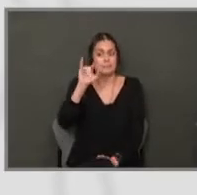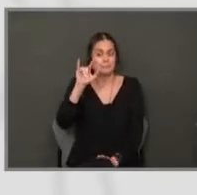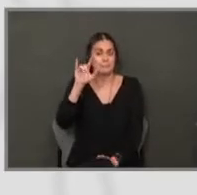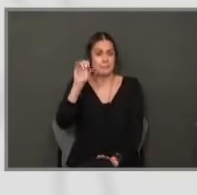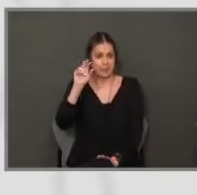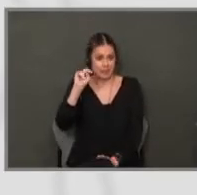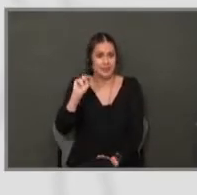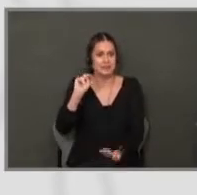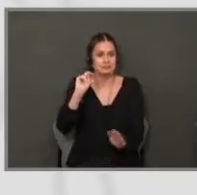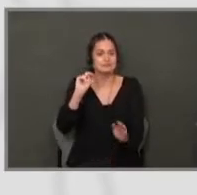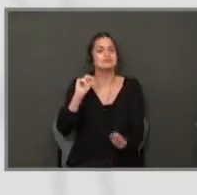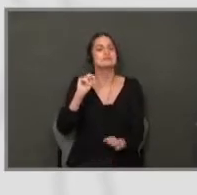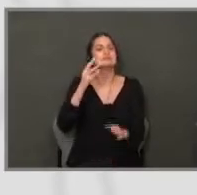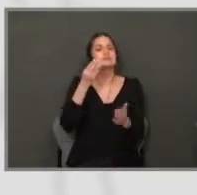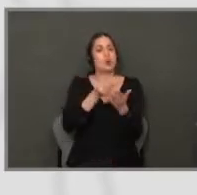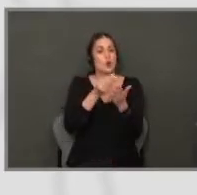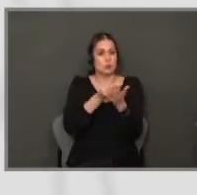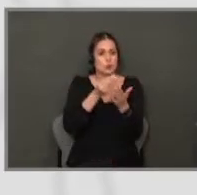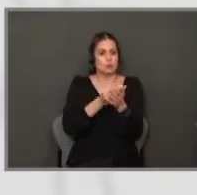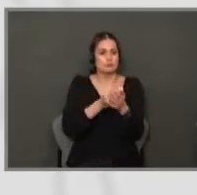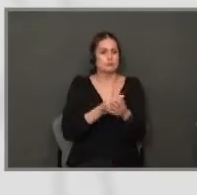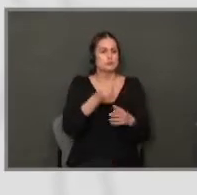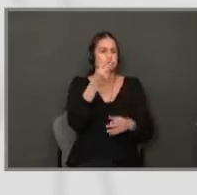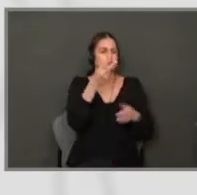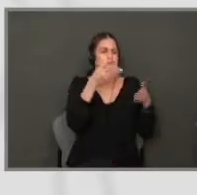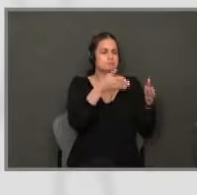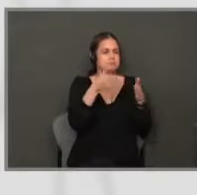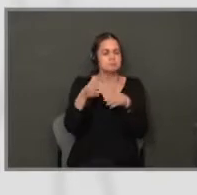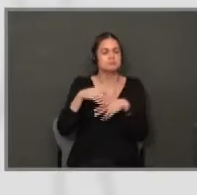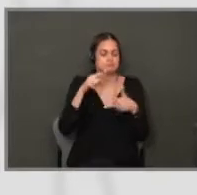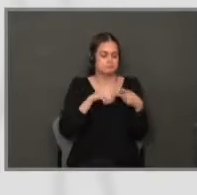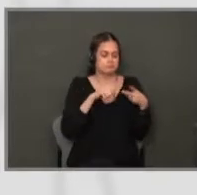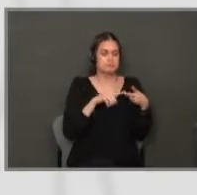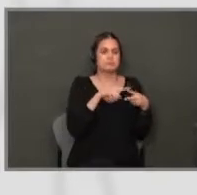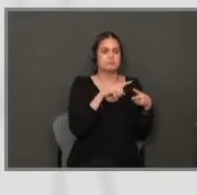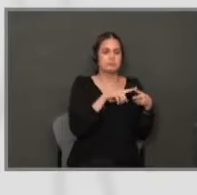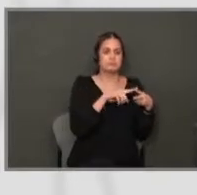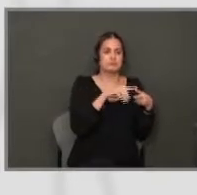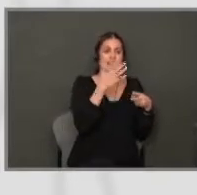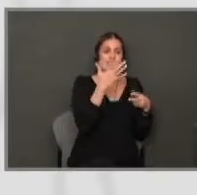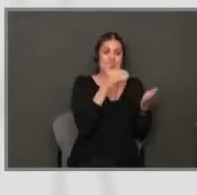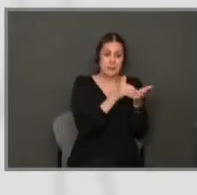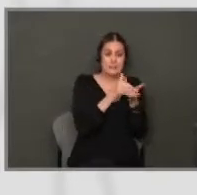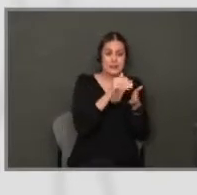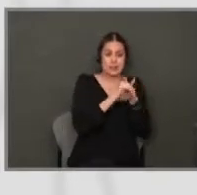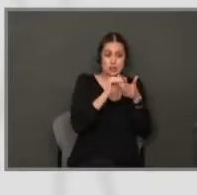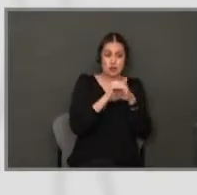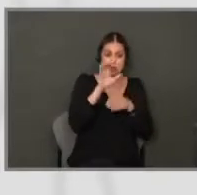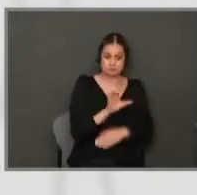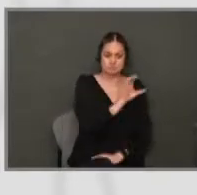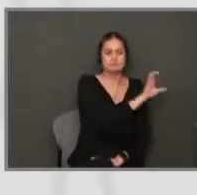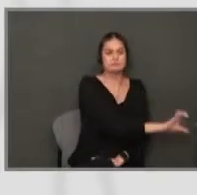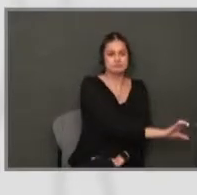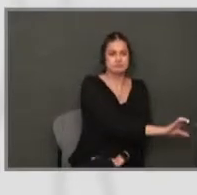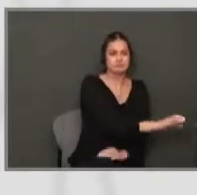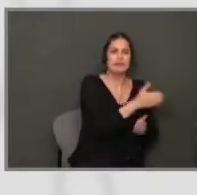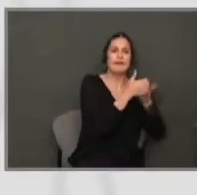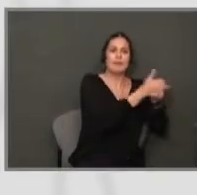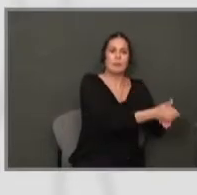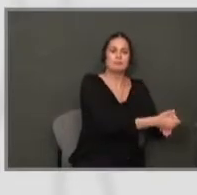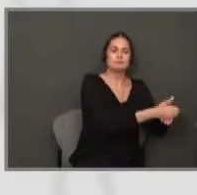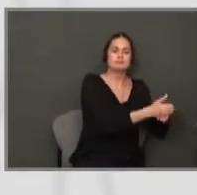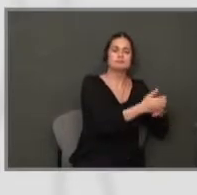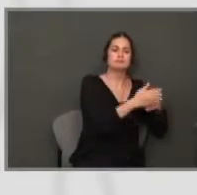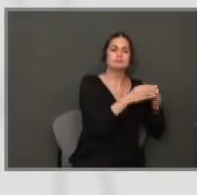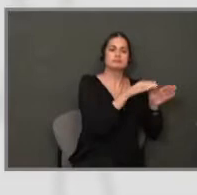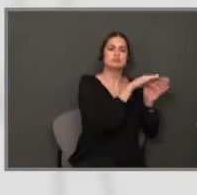million and do two things with it. One, contribute $5 million to a low-income